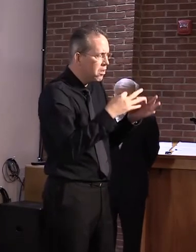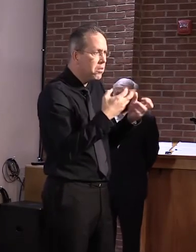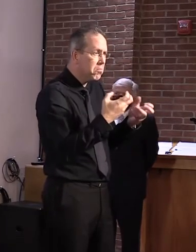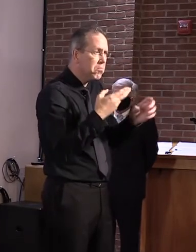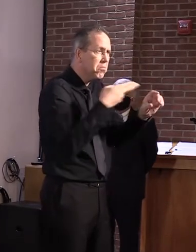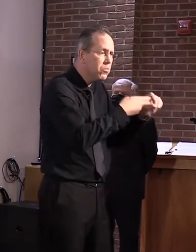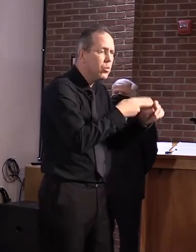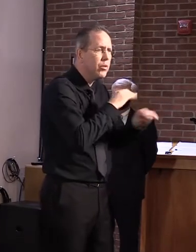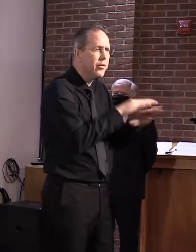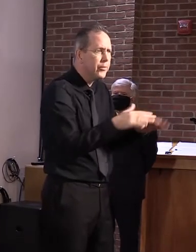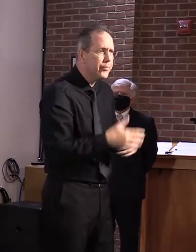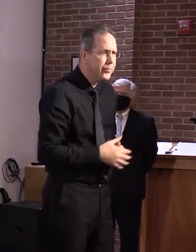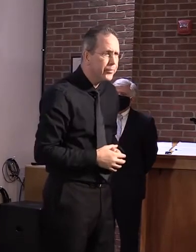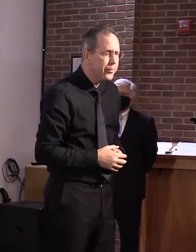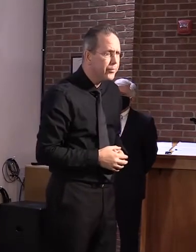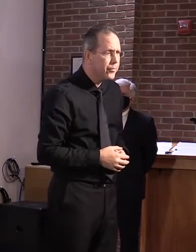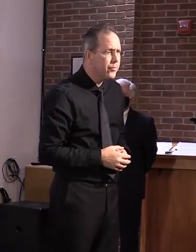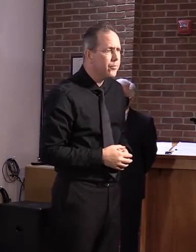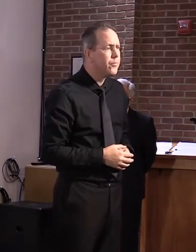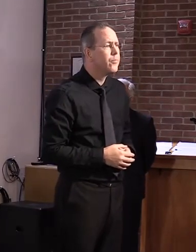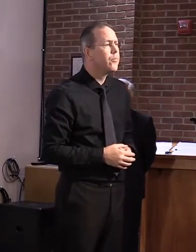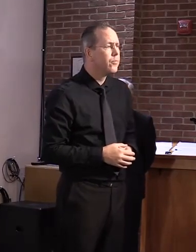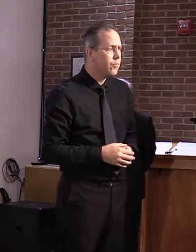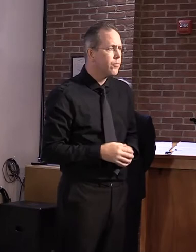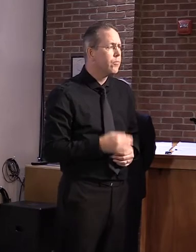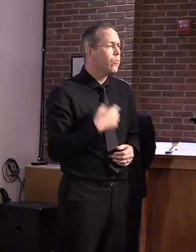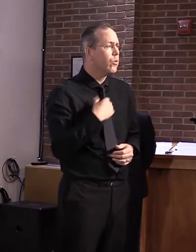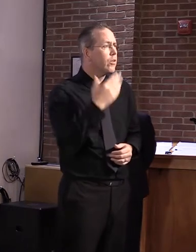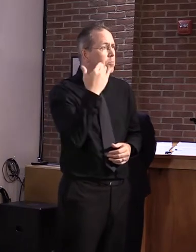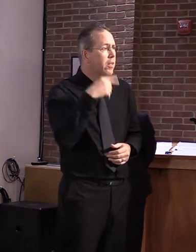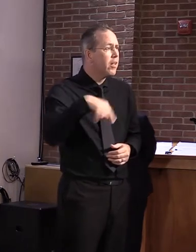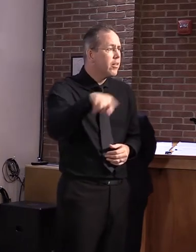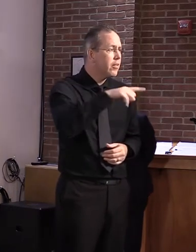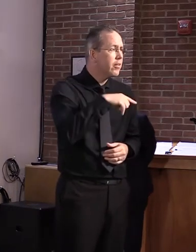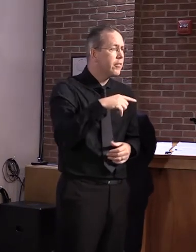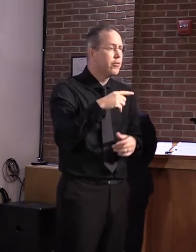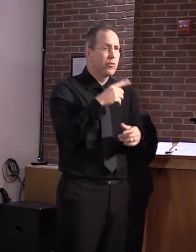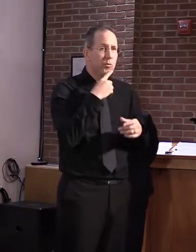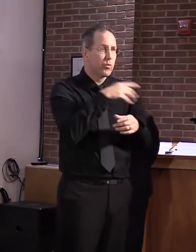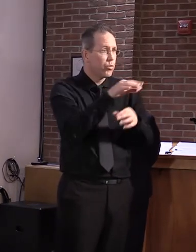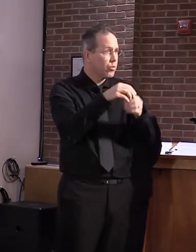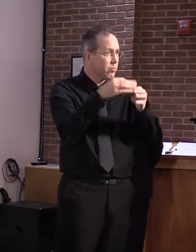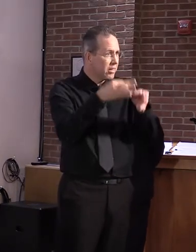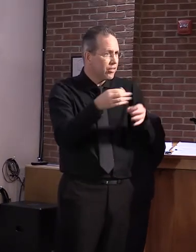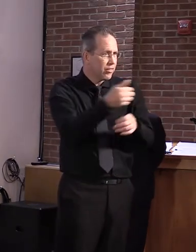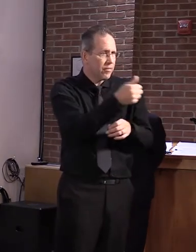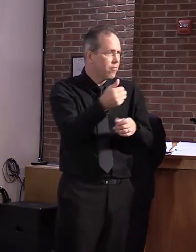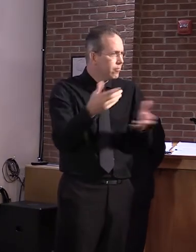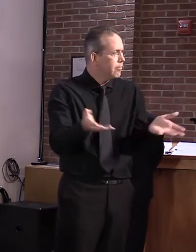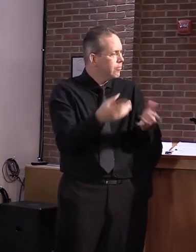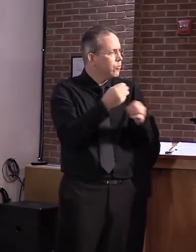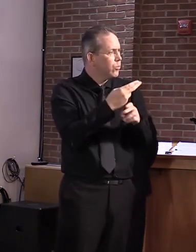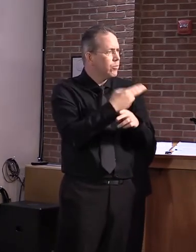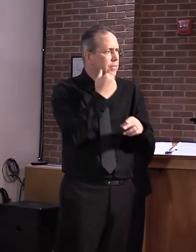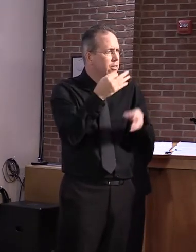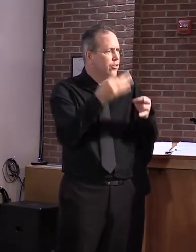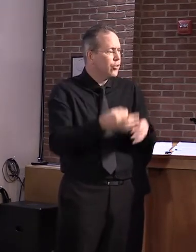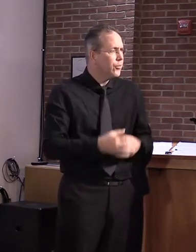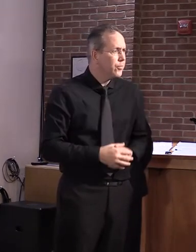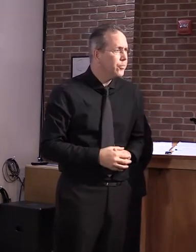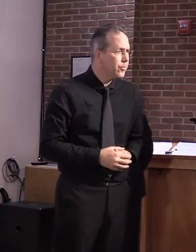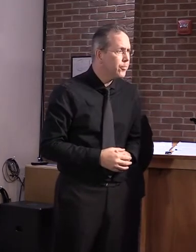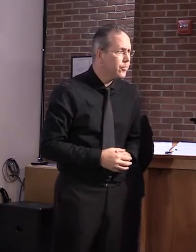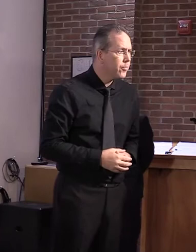Thanks. You mentioned specifically doing your part, President Garamella. I'm just wondering, what what is that specific thing, you know, that UVM is